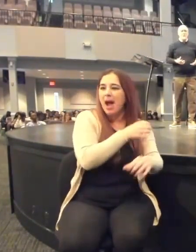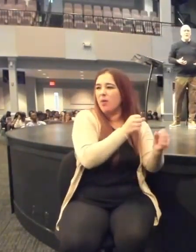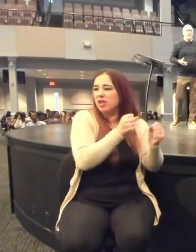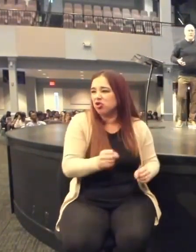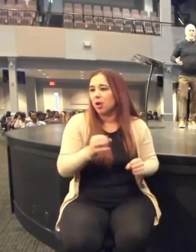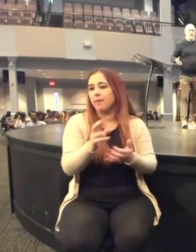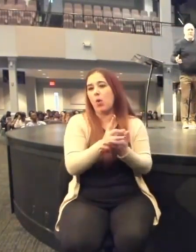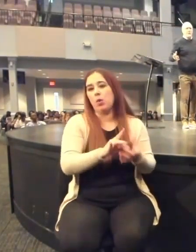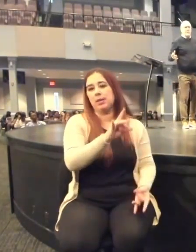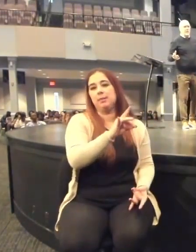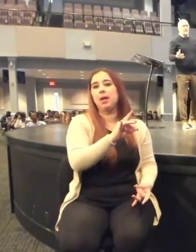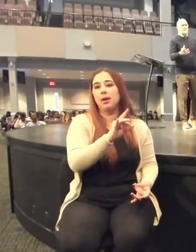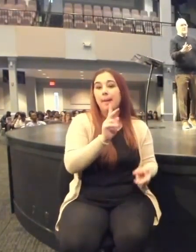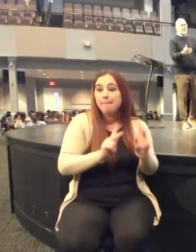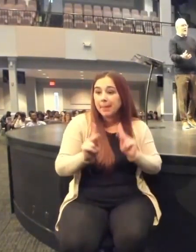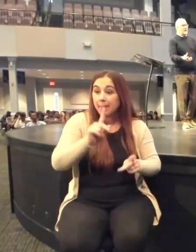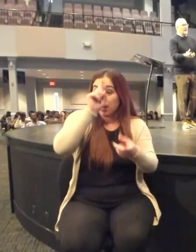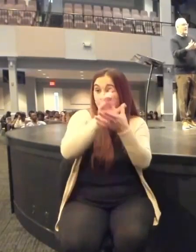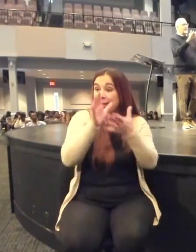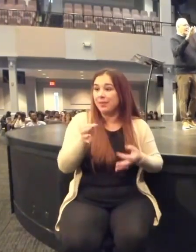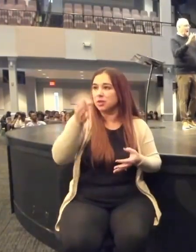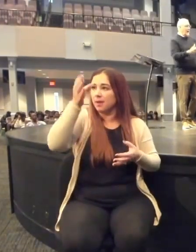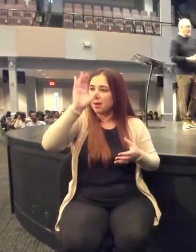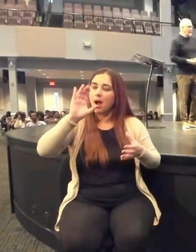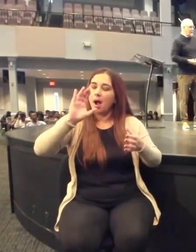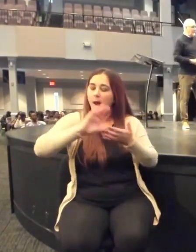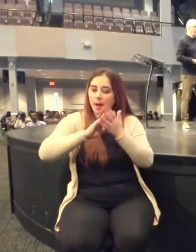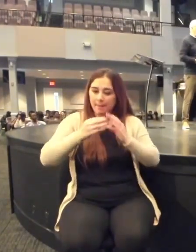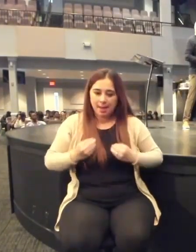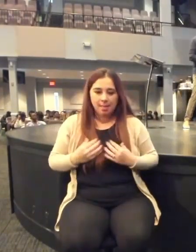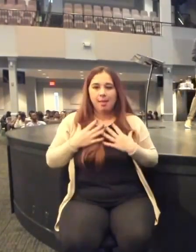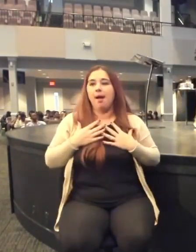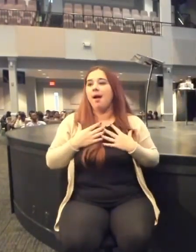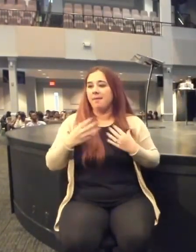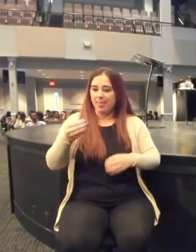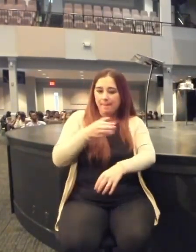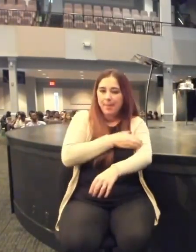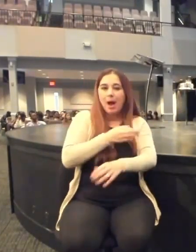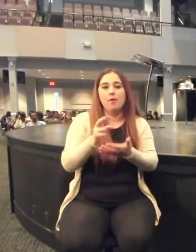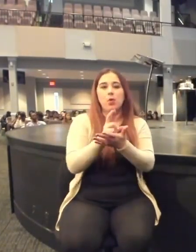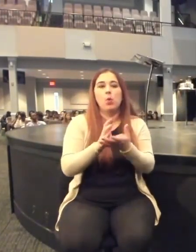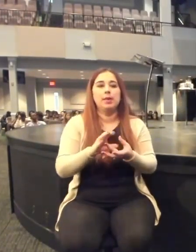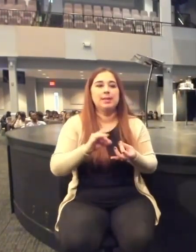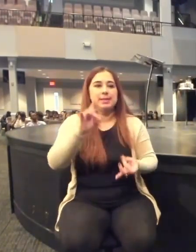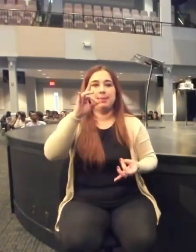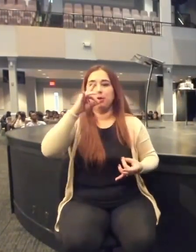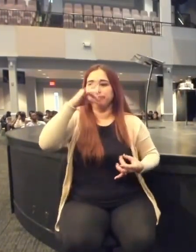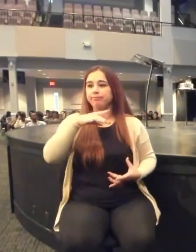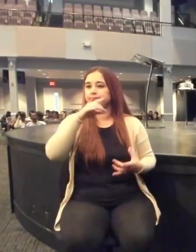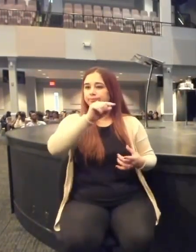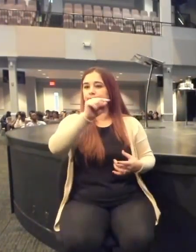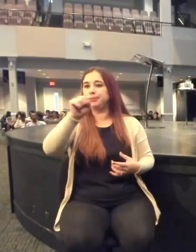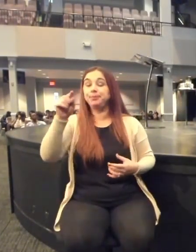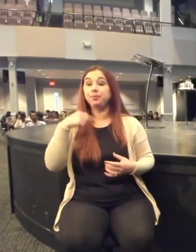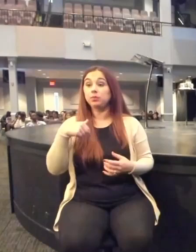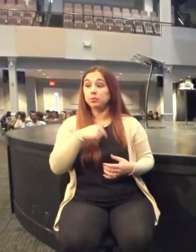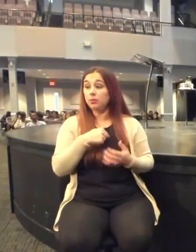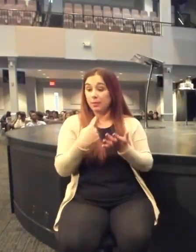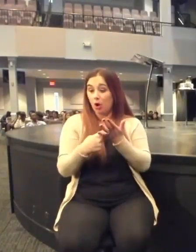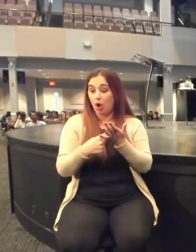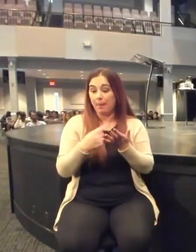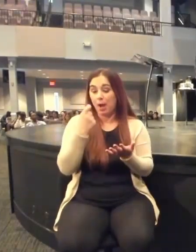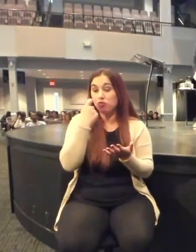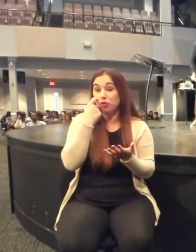Holy Spirit. People, the believers of God, coming alive in the power of the Holy Spirit. And when this happened, as we talked about